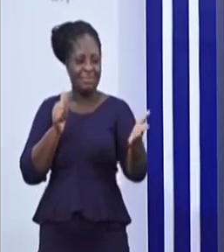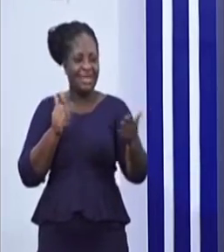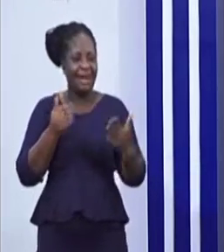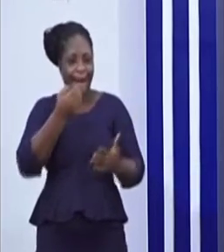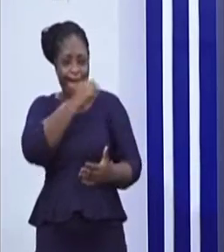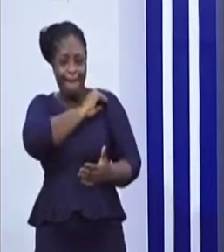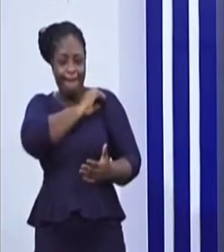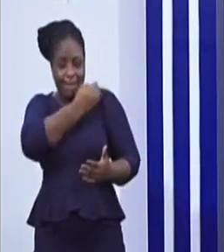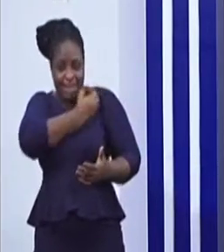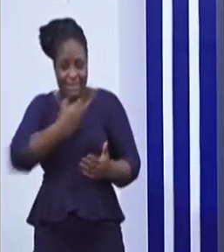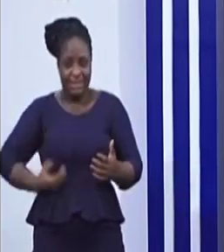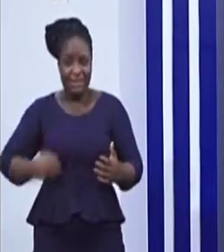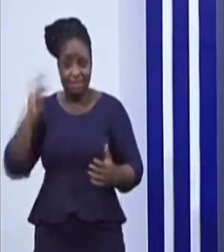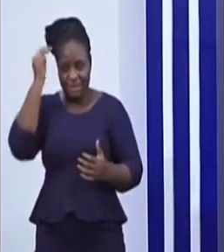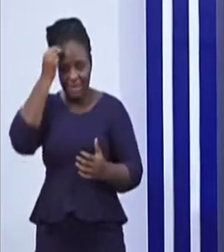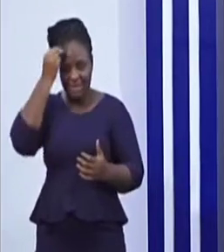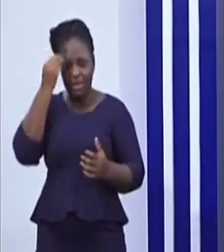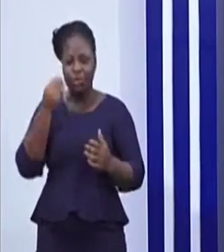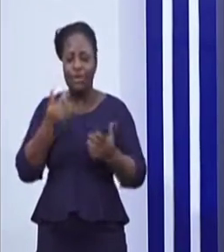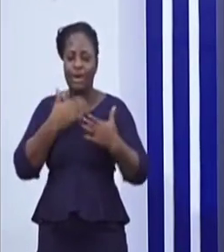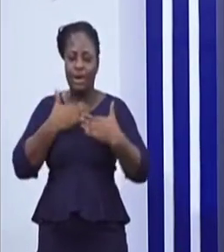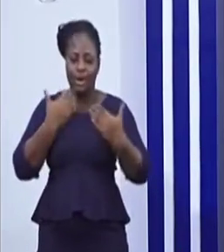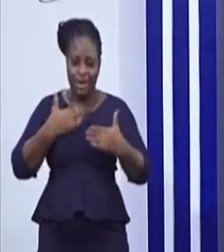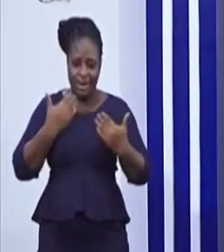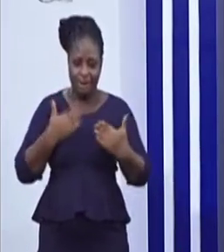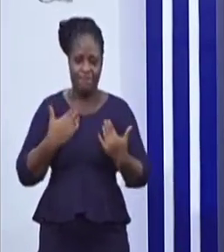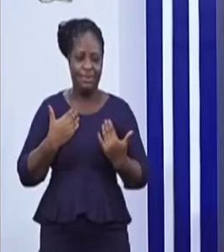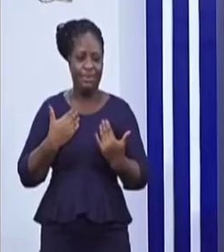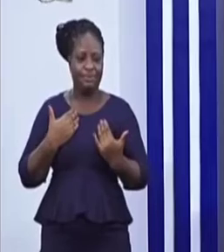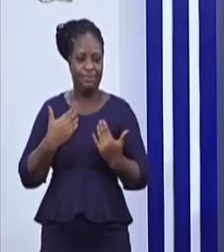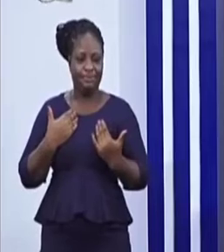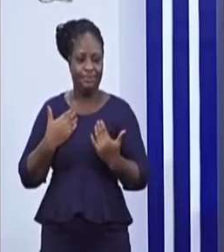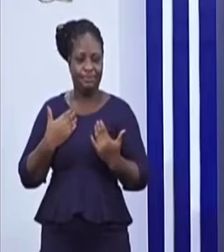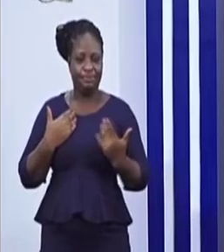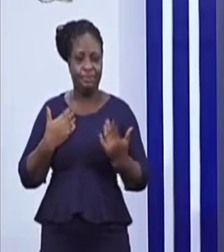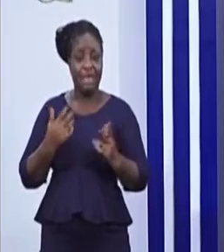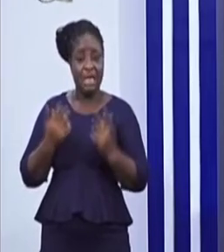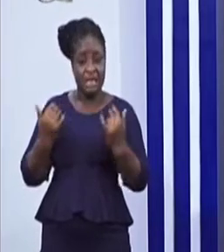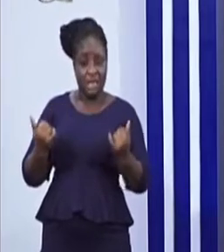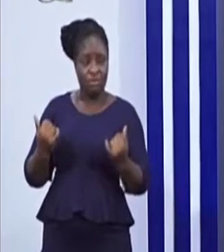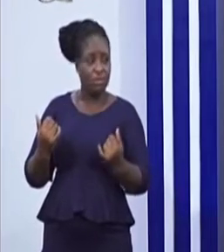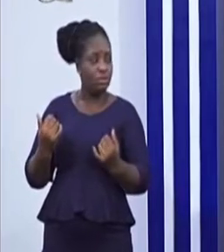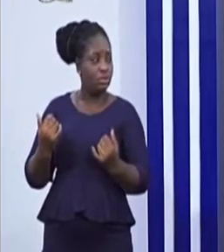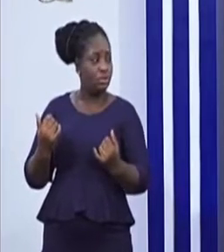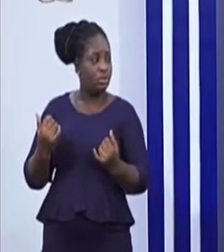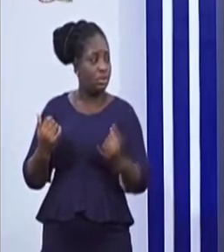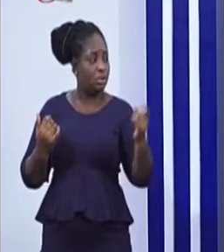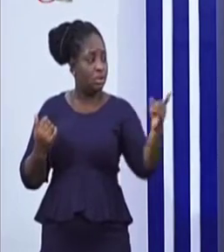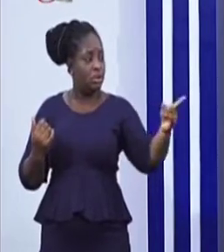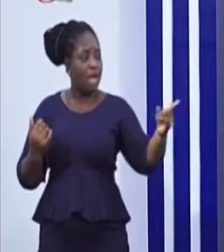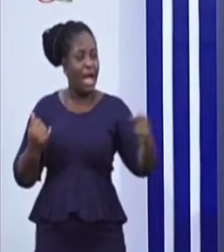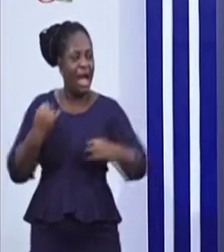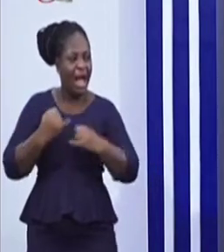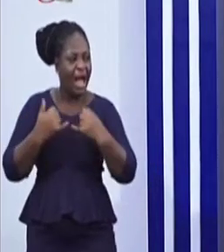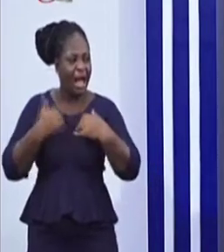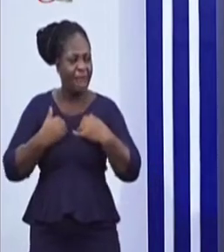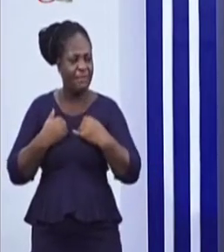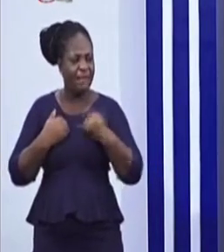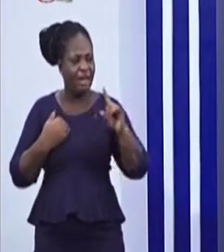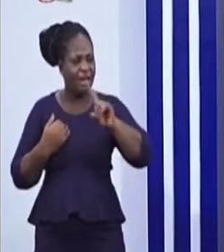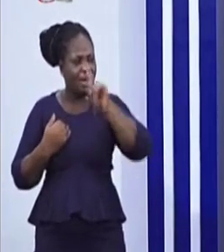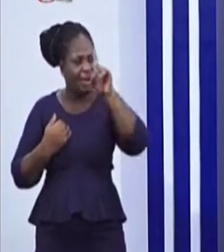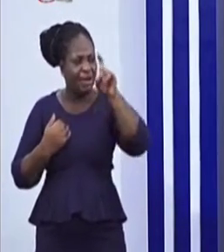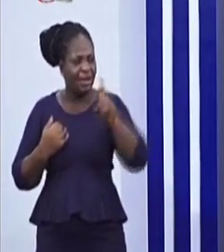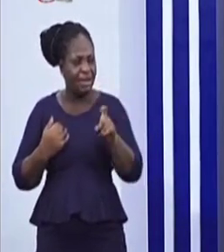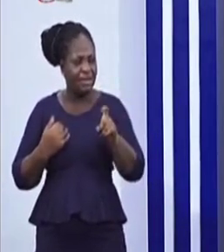grateful for your support. We should be able to deepen that collaboration. We are going to wrap up at this point. Could you have something very final? We have to wrap up. My question